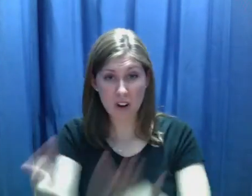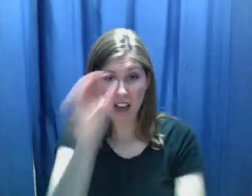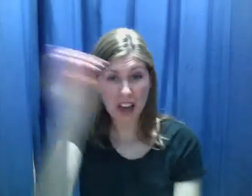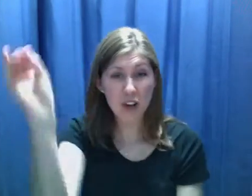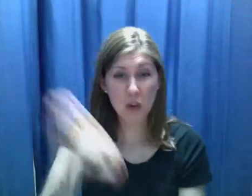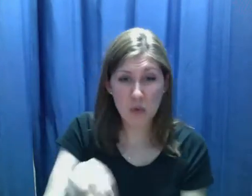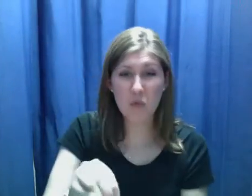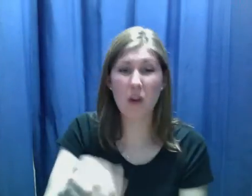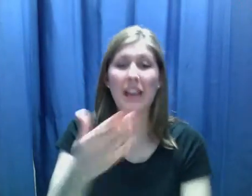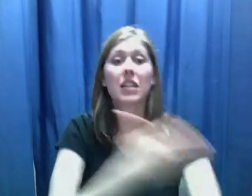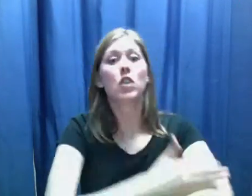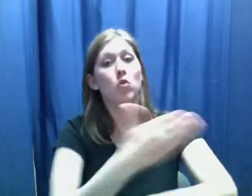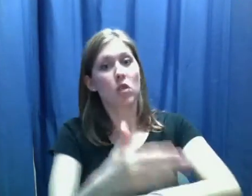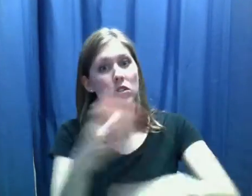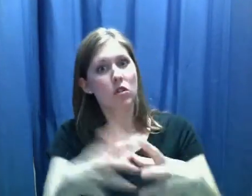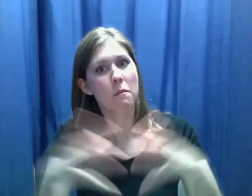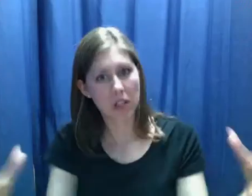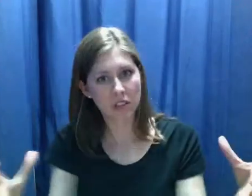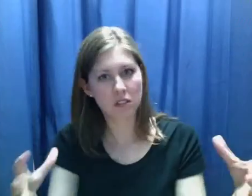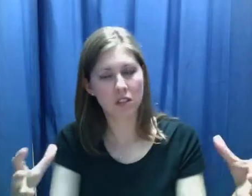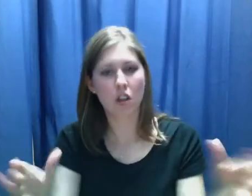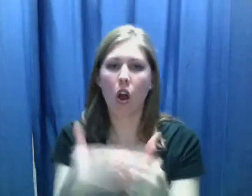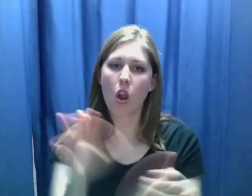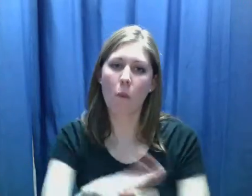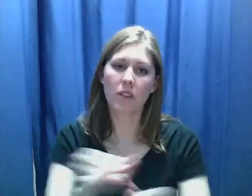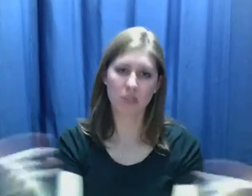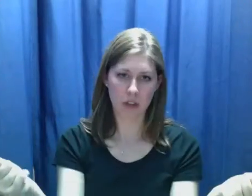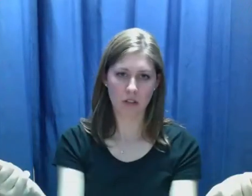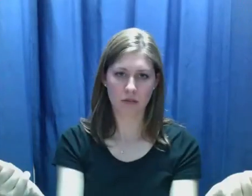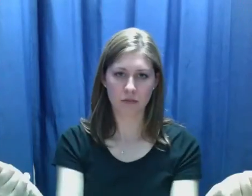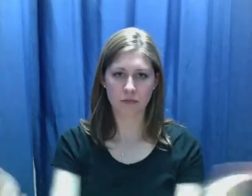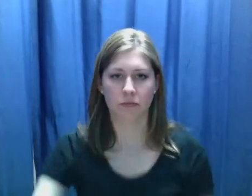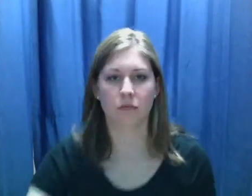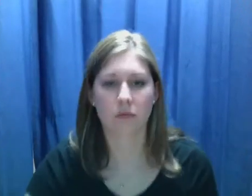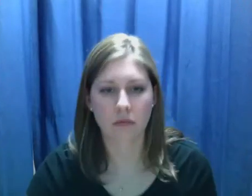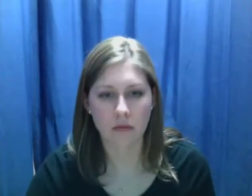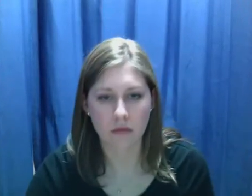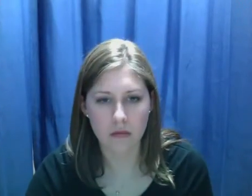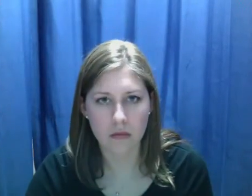Okay, I'm going to give you 5 minutes and then we'll record again.